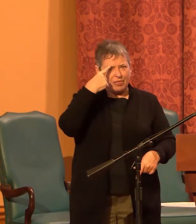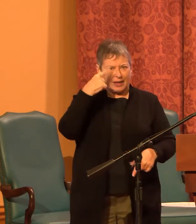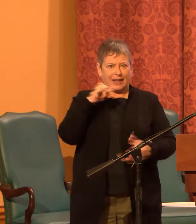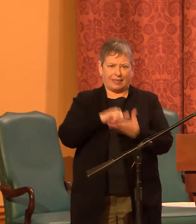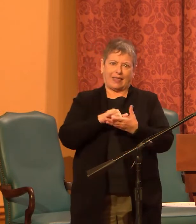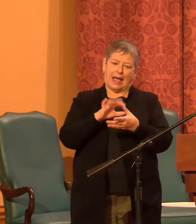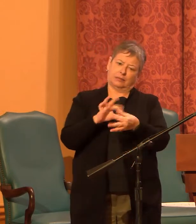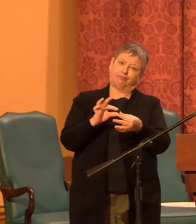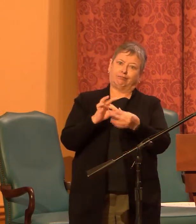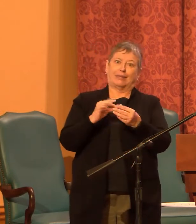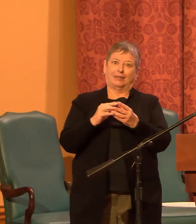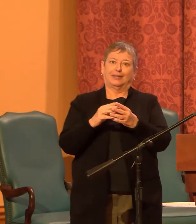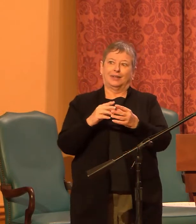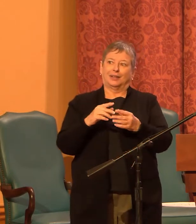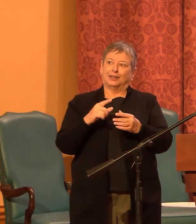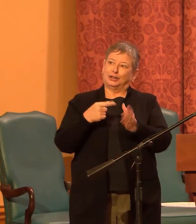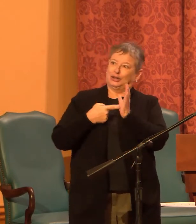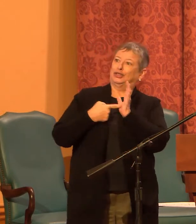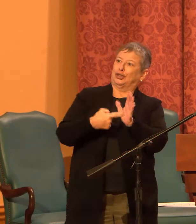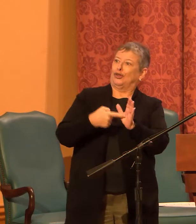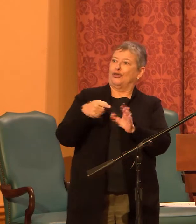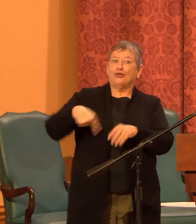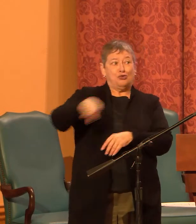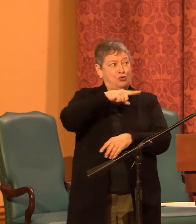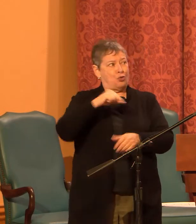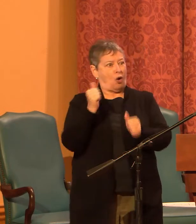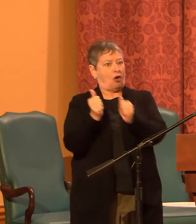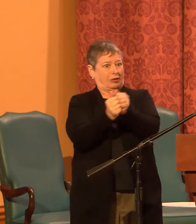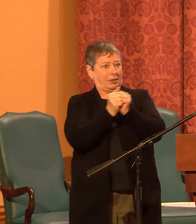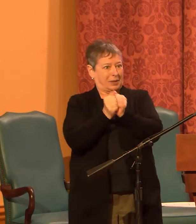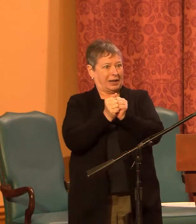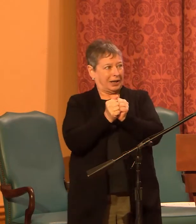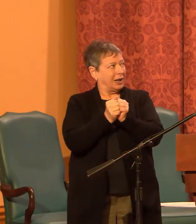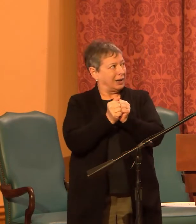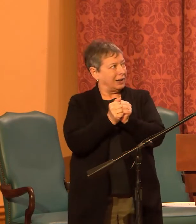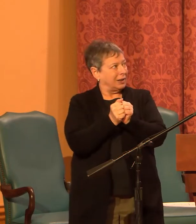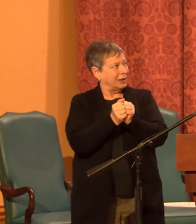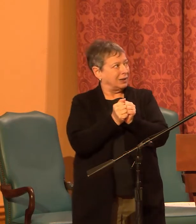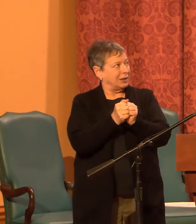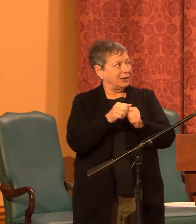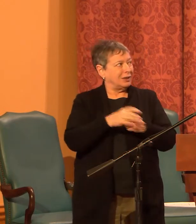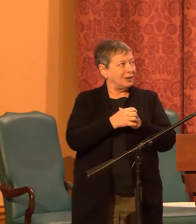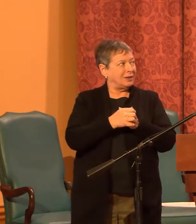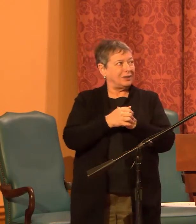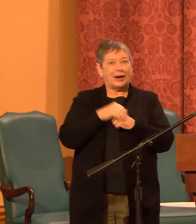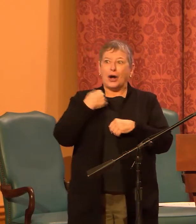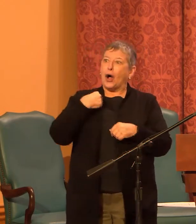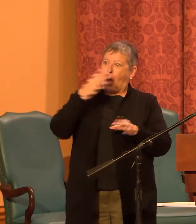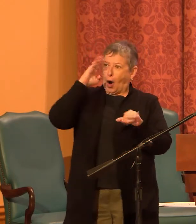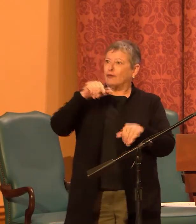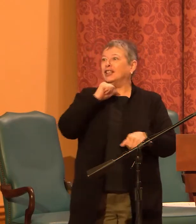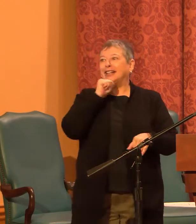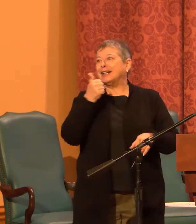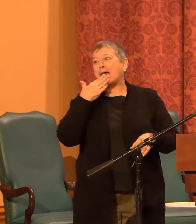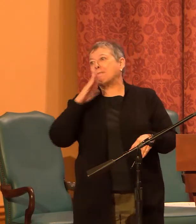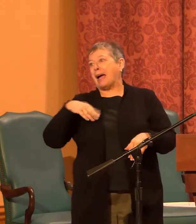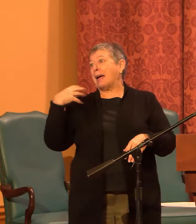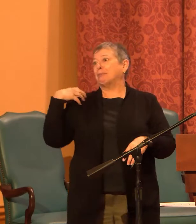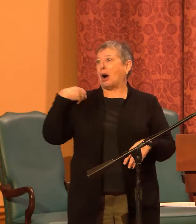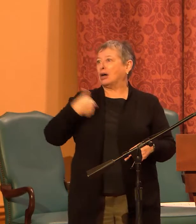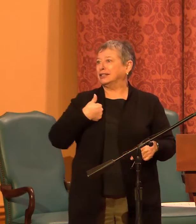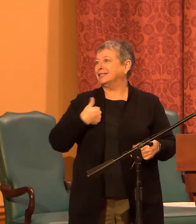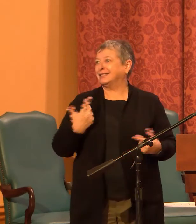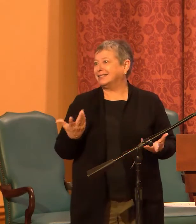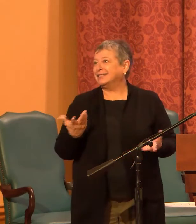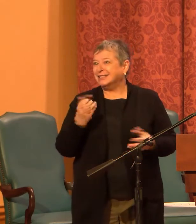about our office that you guys all came together, and hopefully I wasn't a bad boss because y'all showed up today, so that says something.